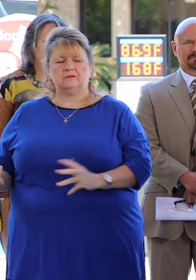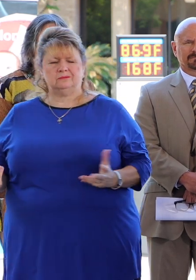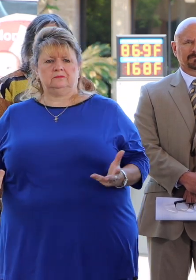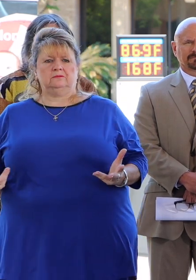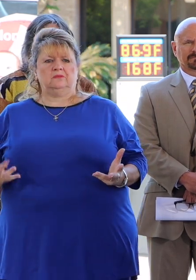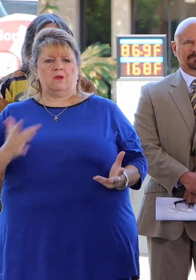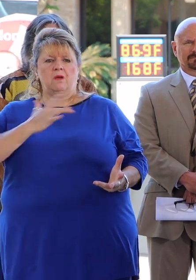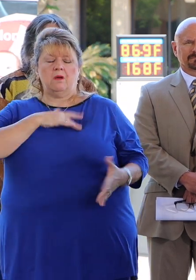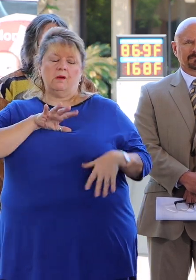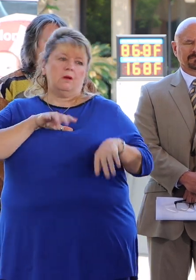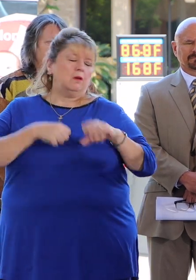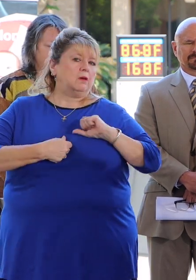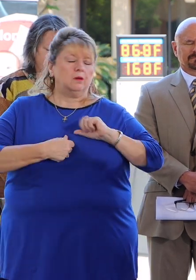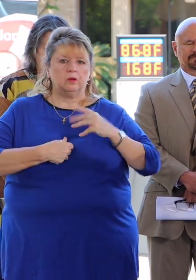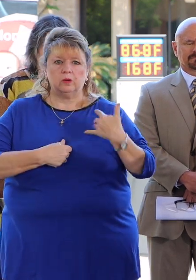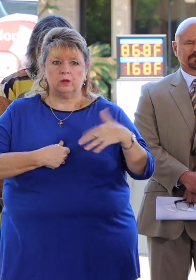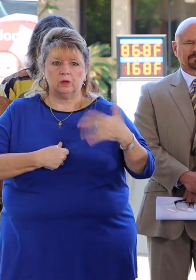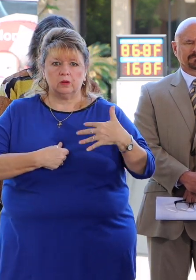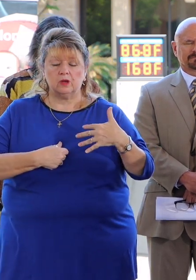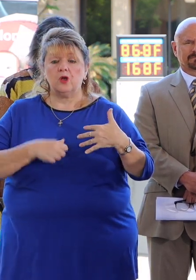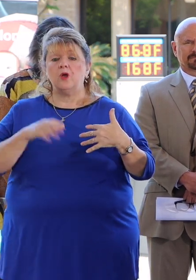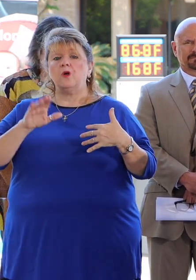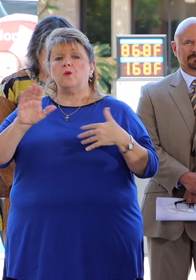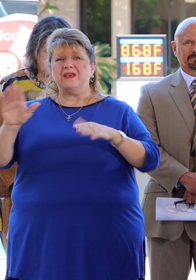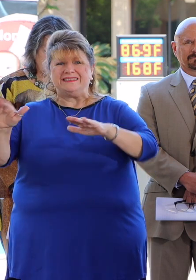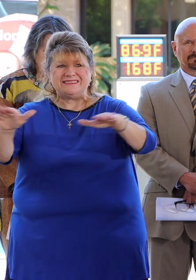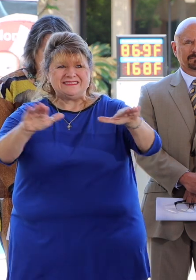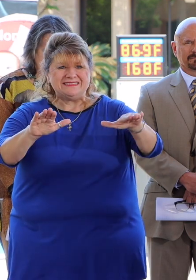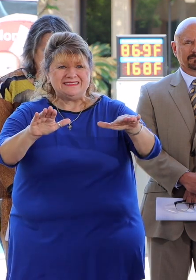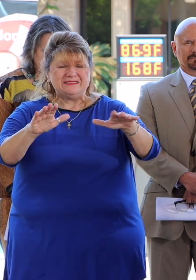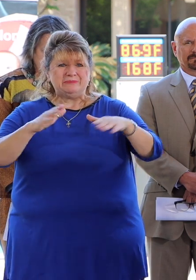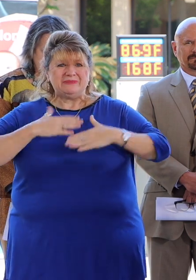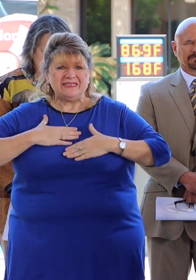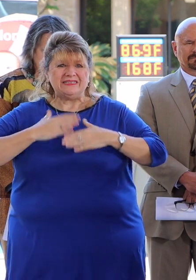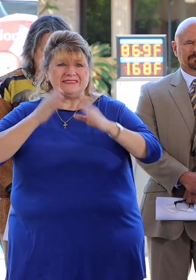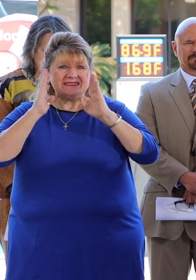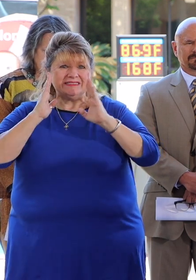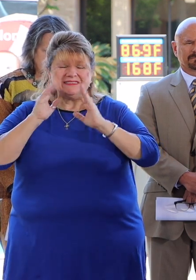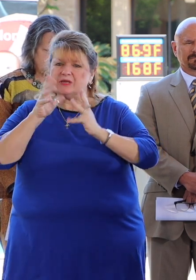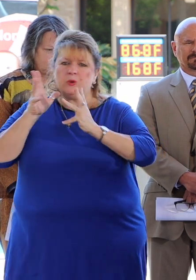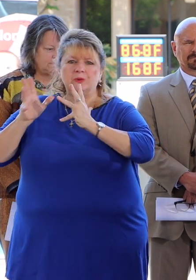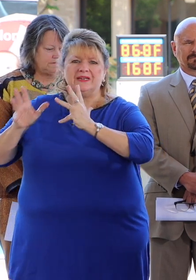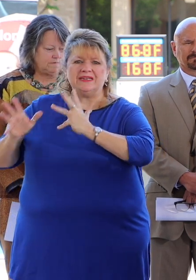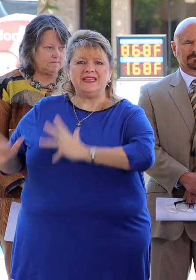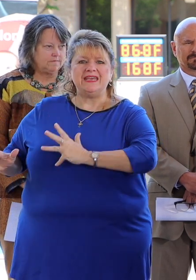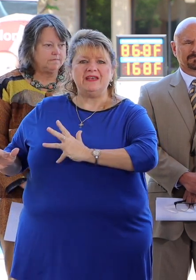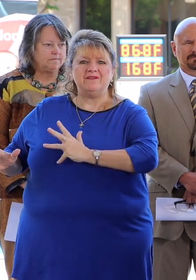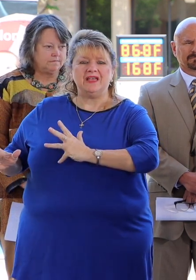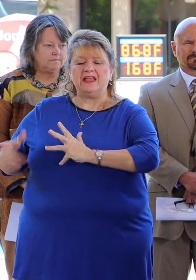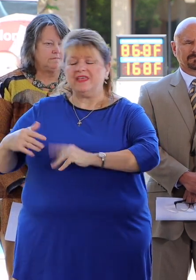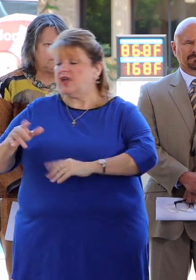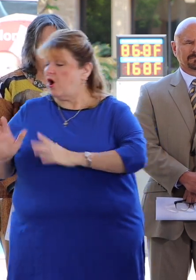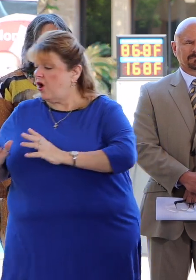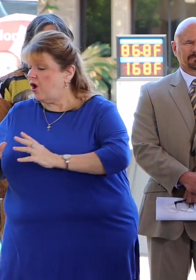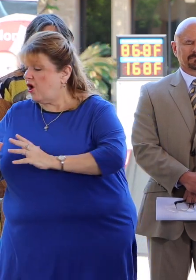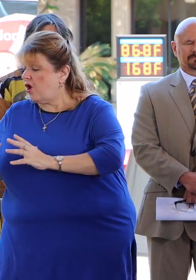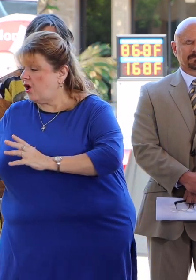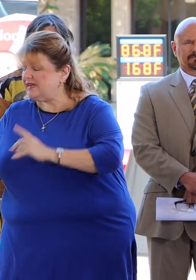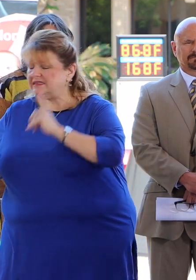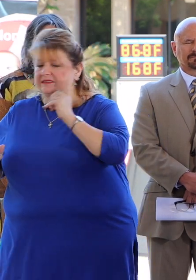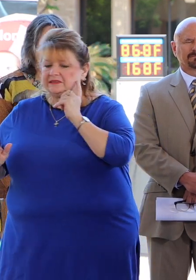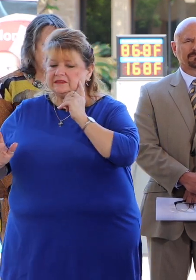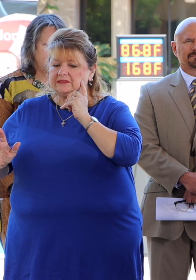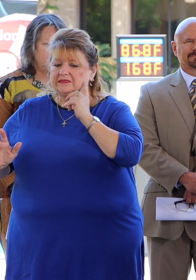that by calling attention to that issue, we can make someone out there think twice before they park their